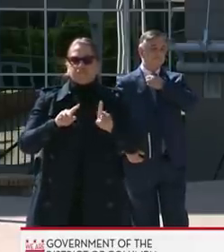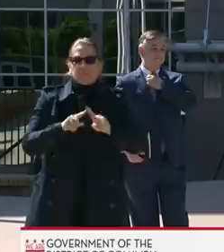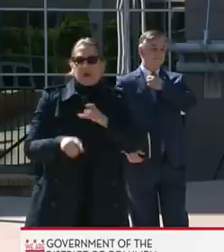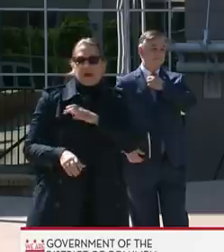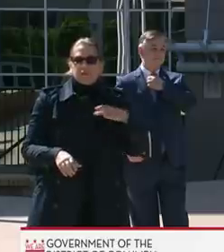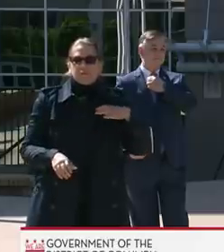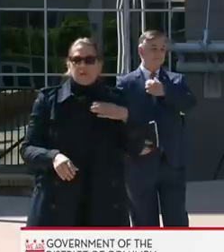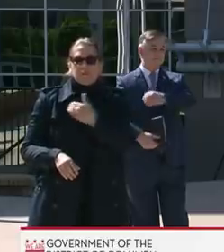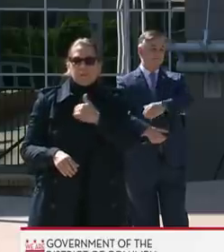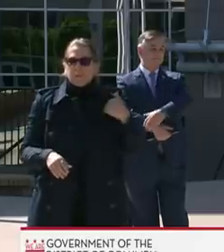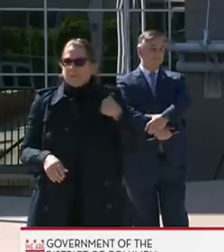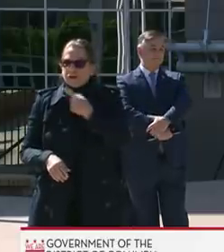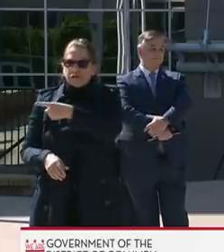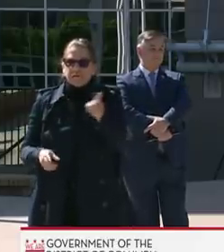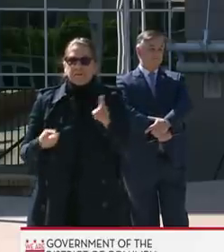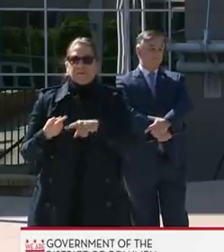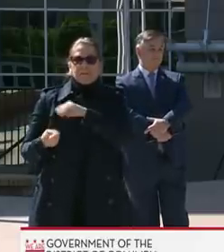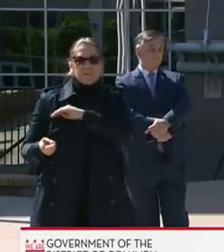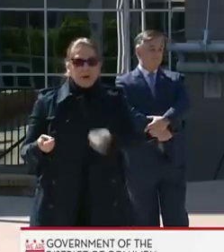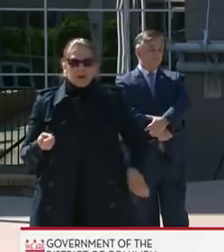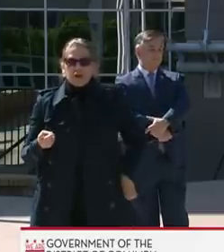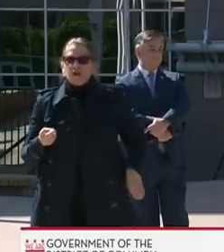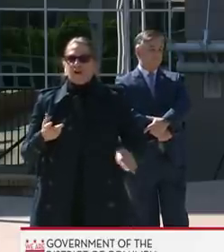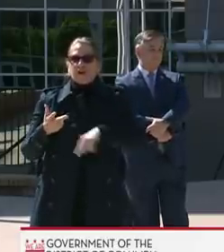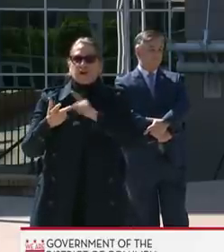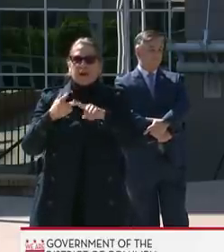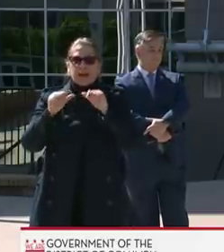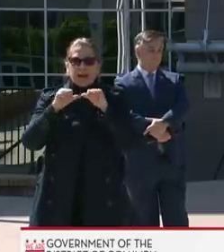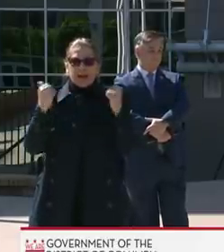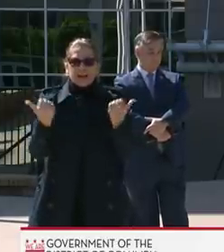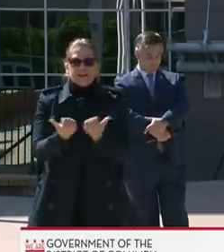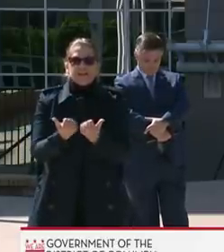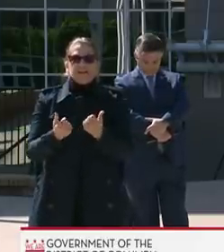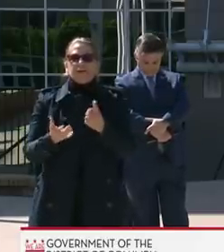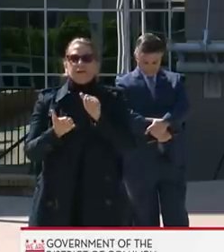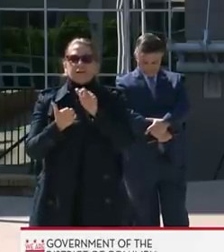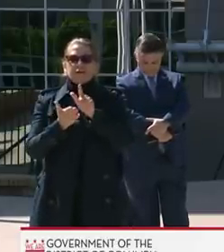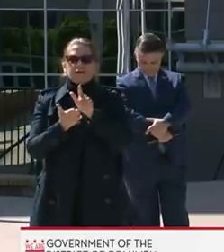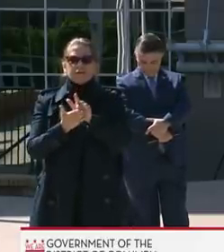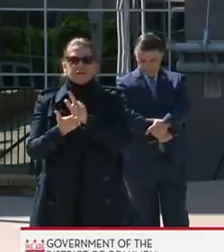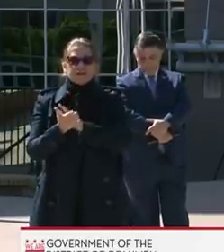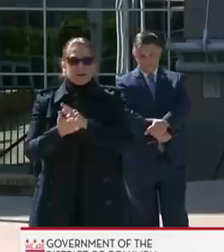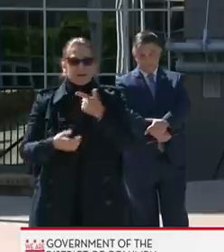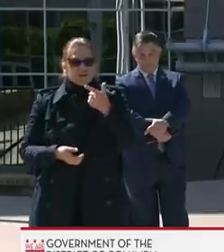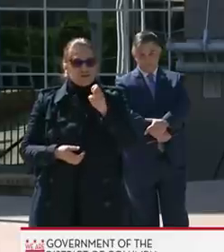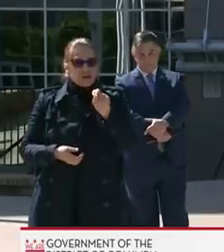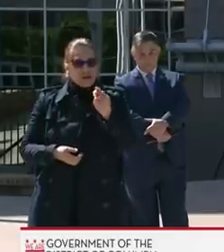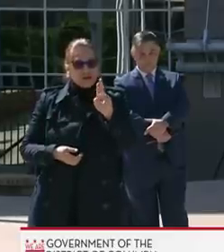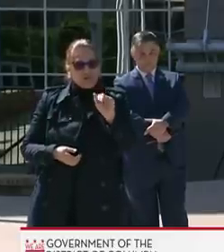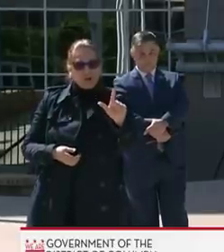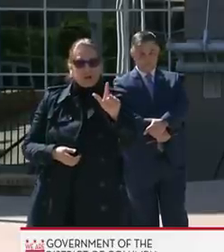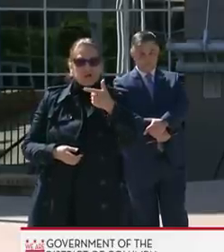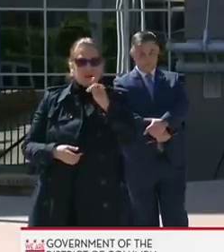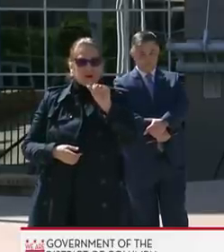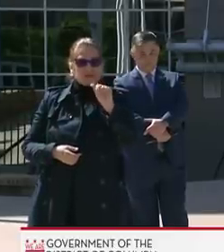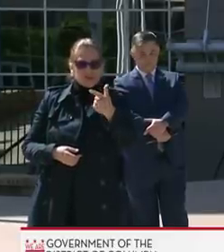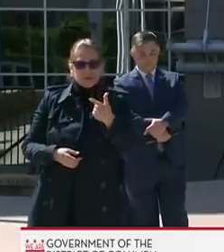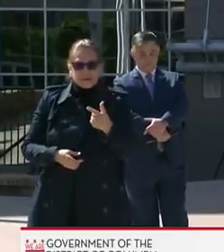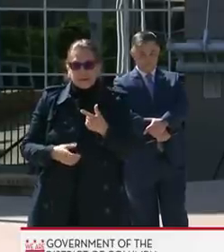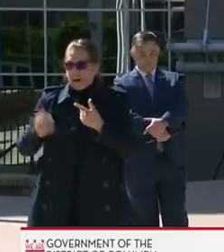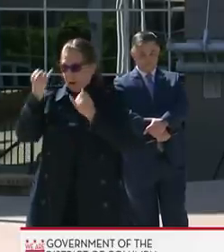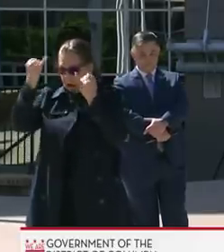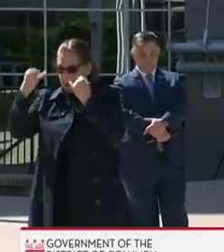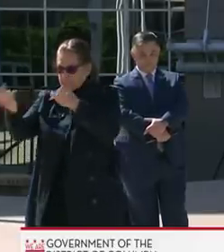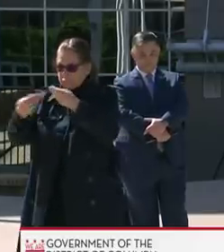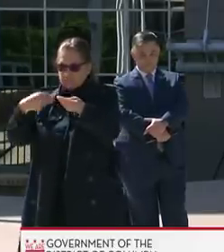from the Attorney General, from just various sources. And all those were put into a draft that was circulated on Thursday. That draft